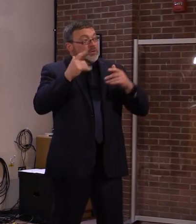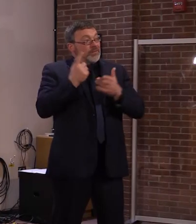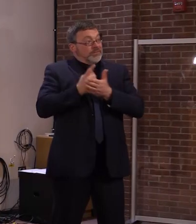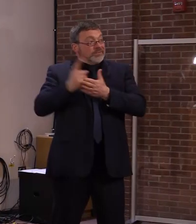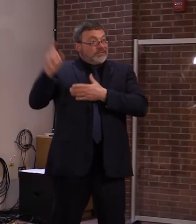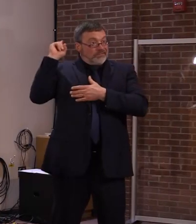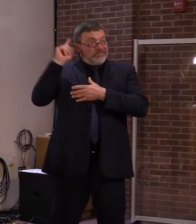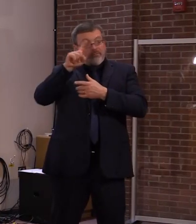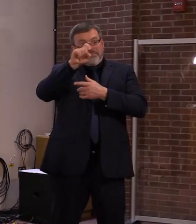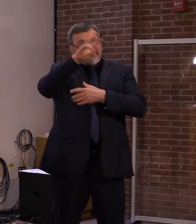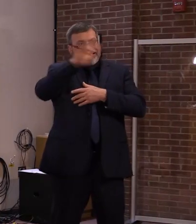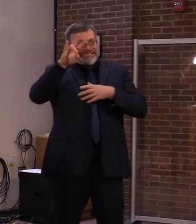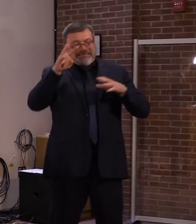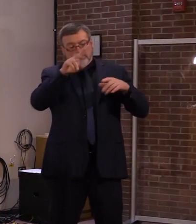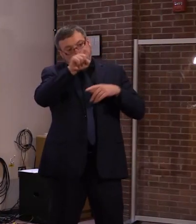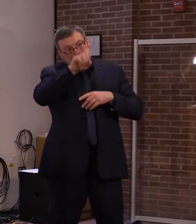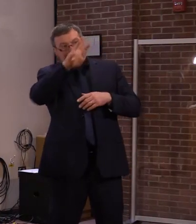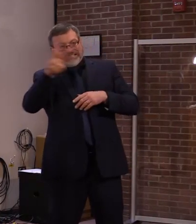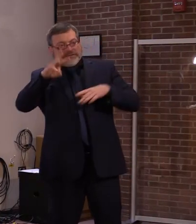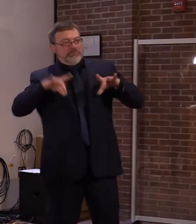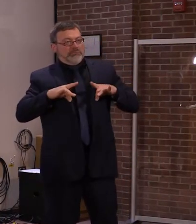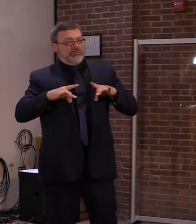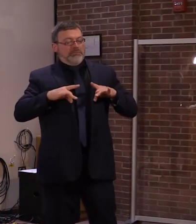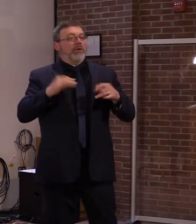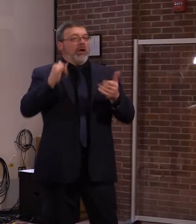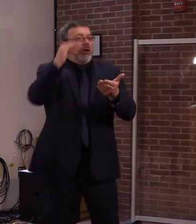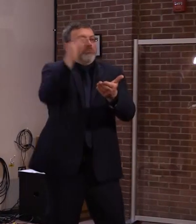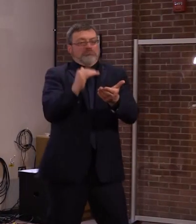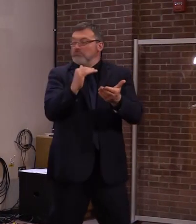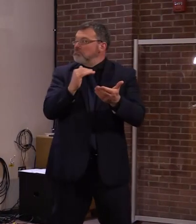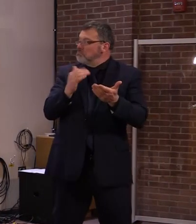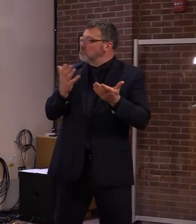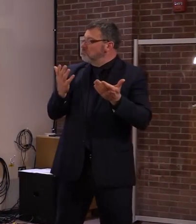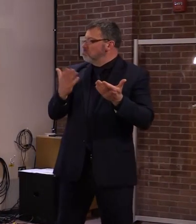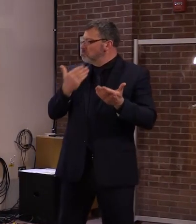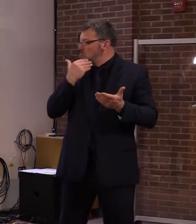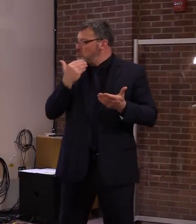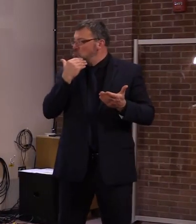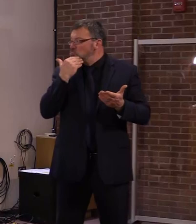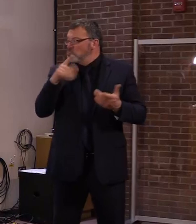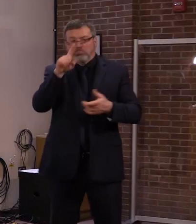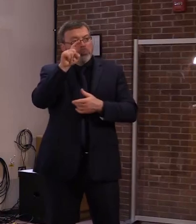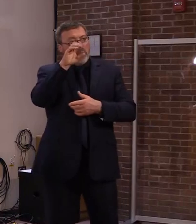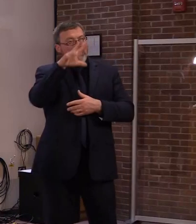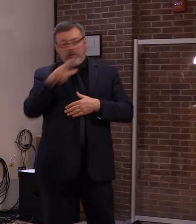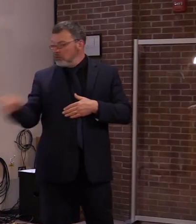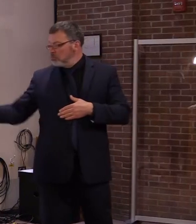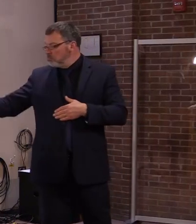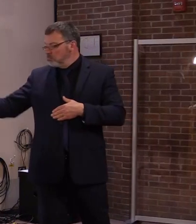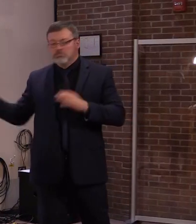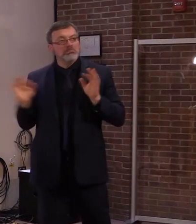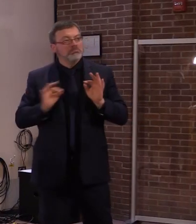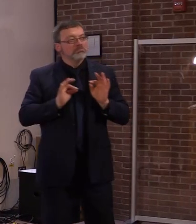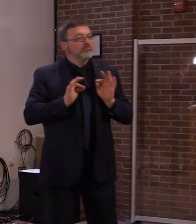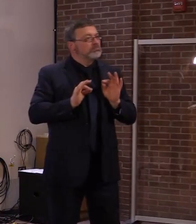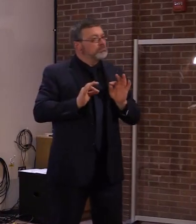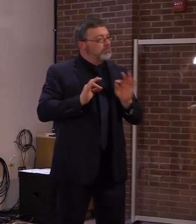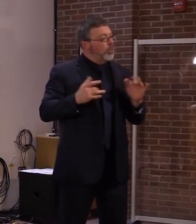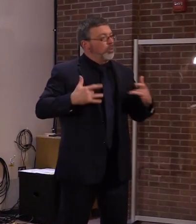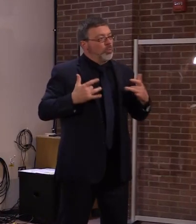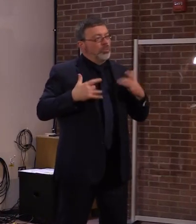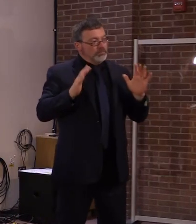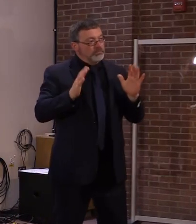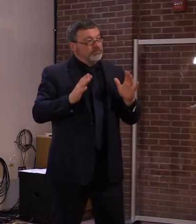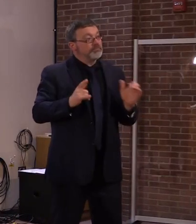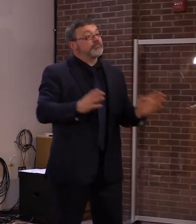our long-term care facilities in terms of the number of outbreaks and the number of active cases as well. Talking about hospitalizations, you can